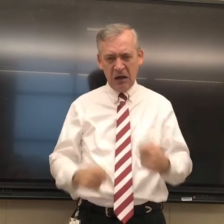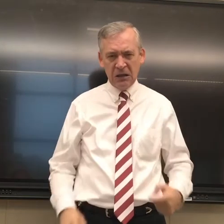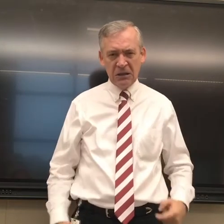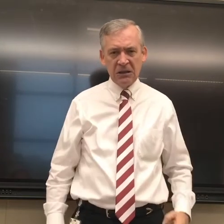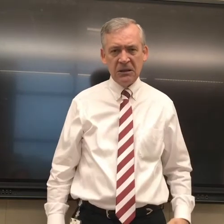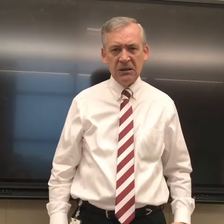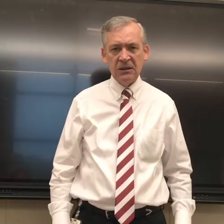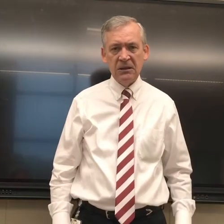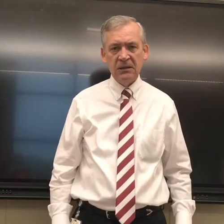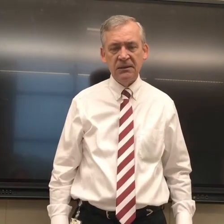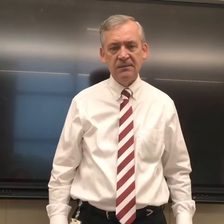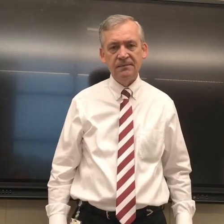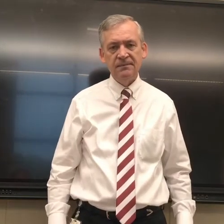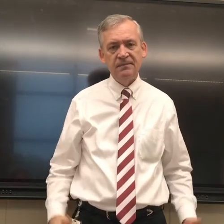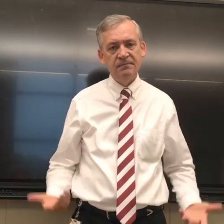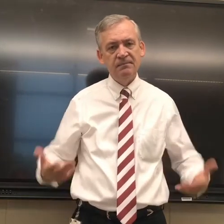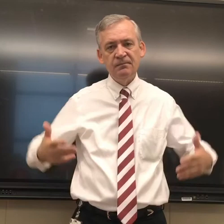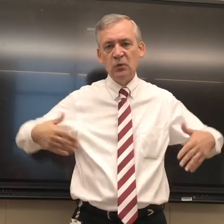And it was too late to undo what I had done.